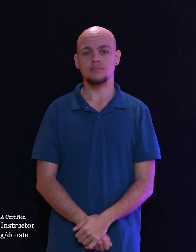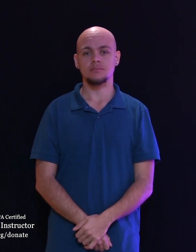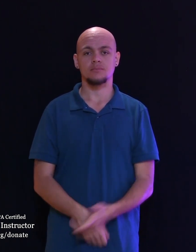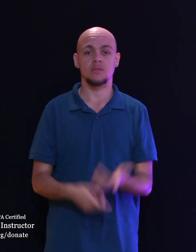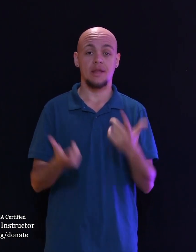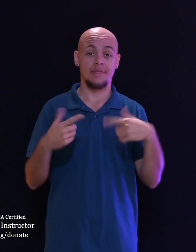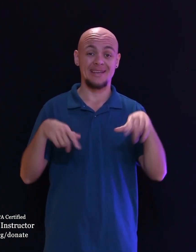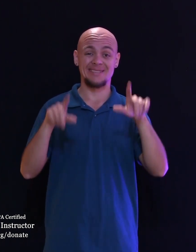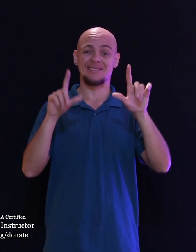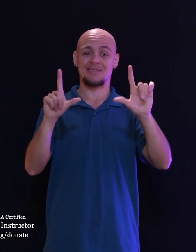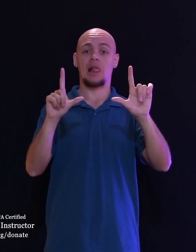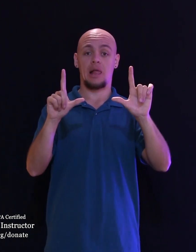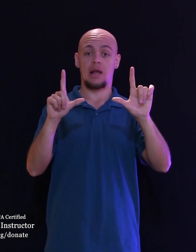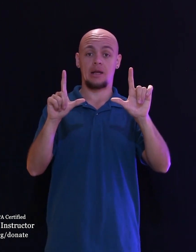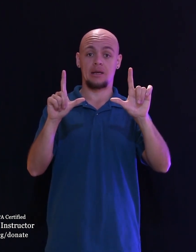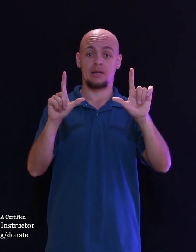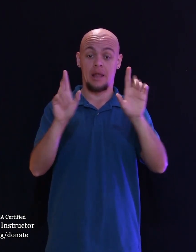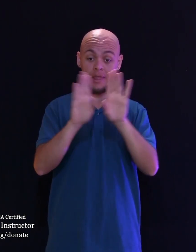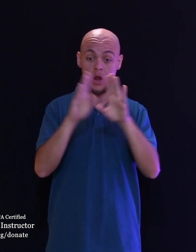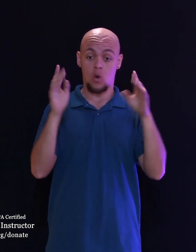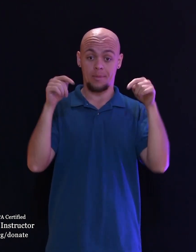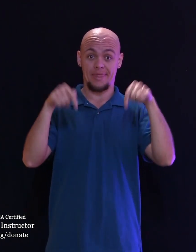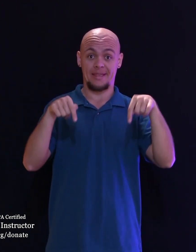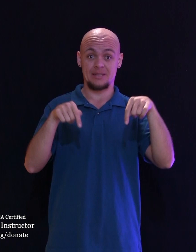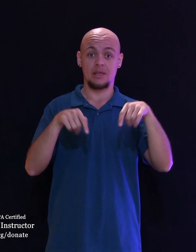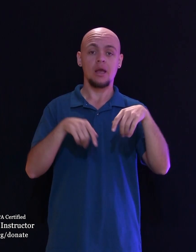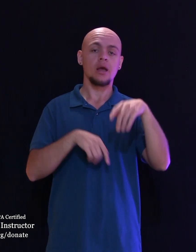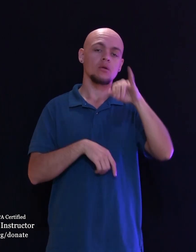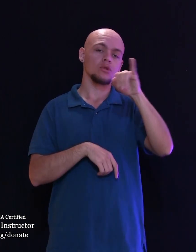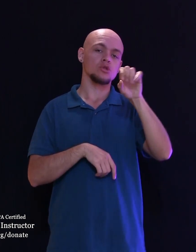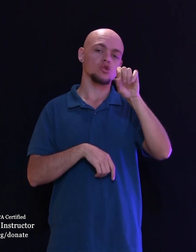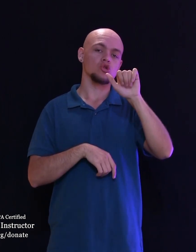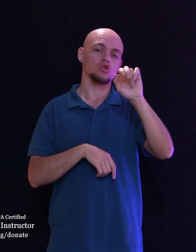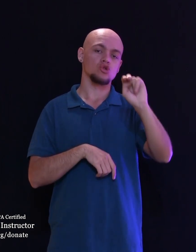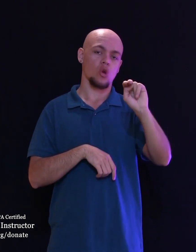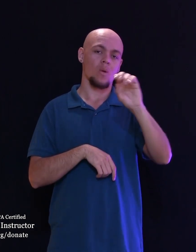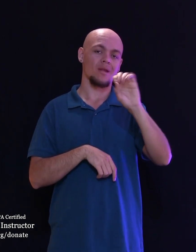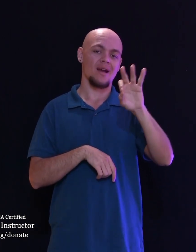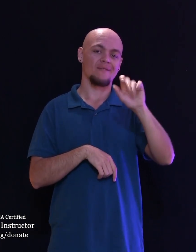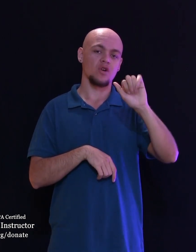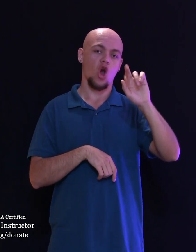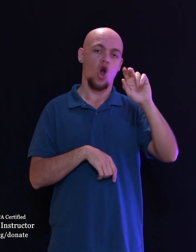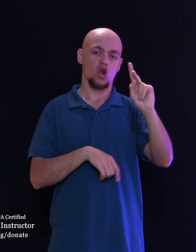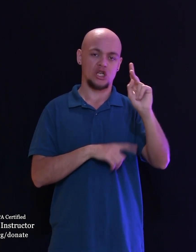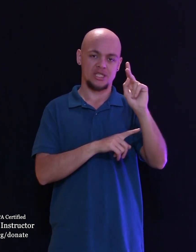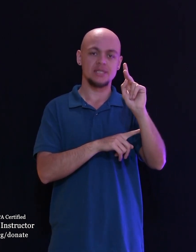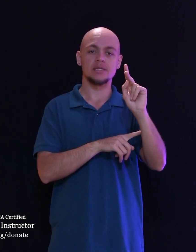On the slide that opened this whole presentation, this whole sermon, was a picture of Joan of Arc.